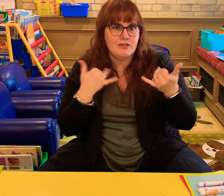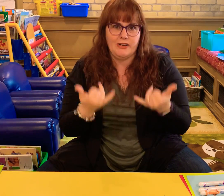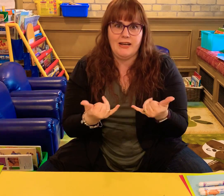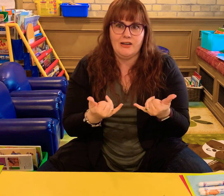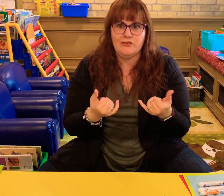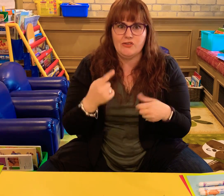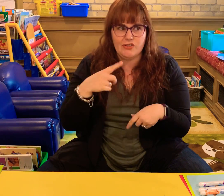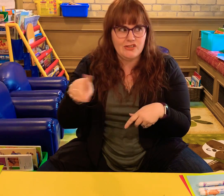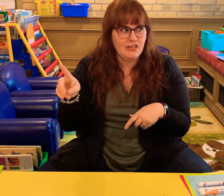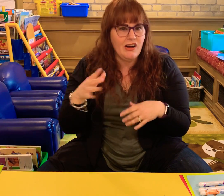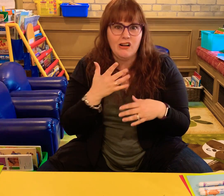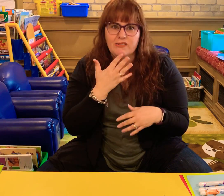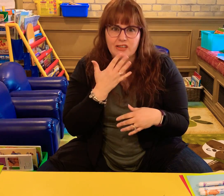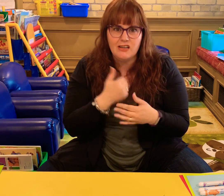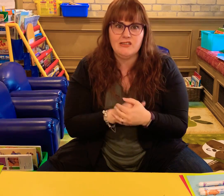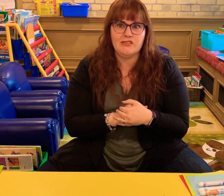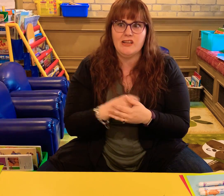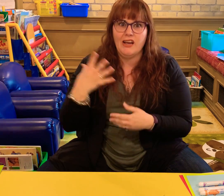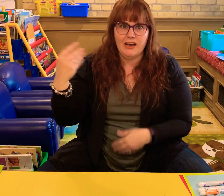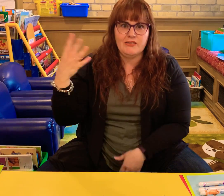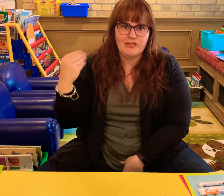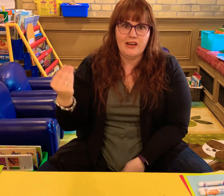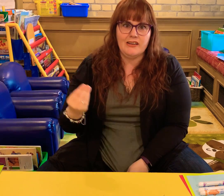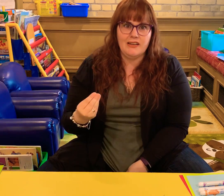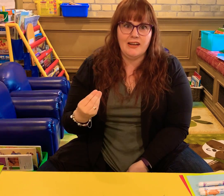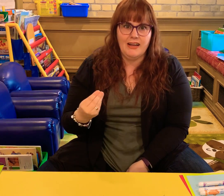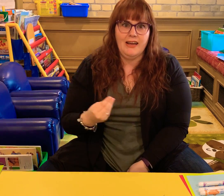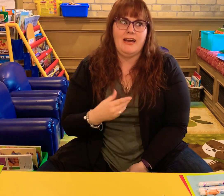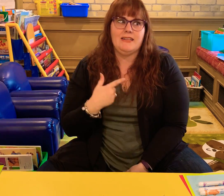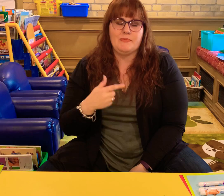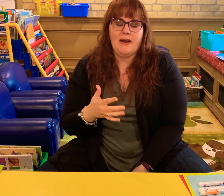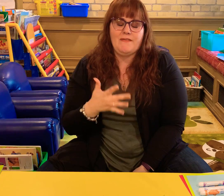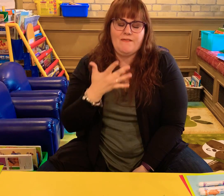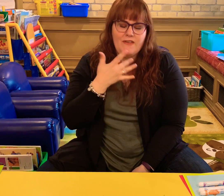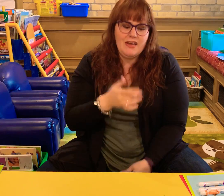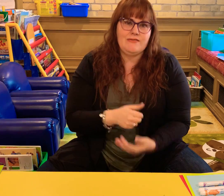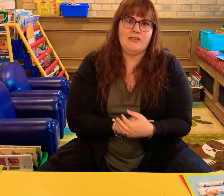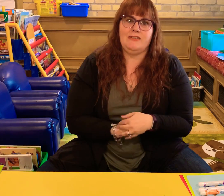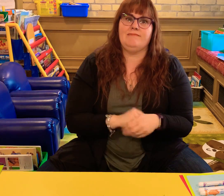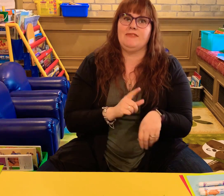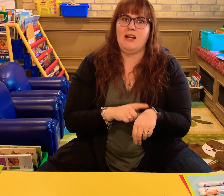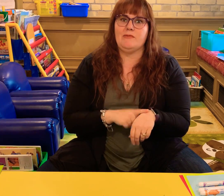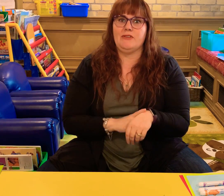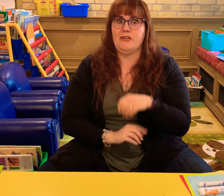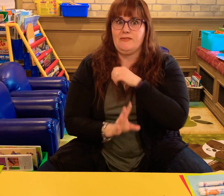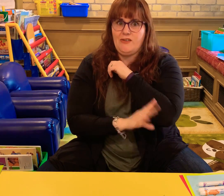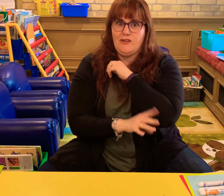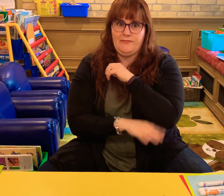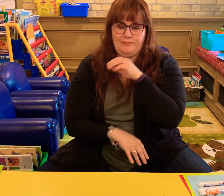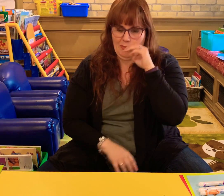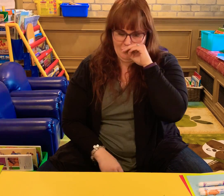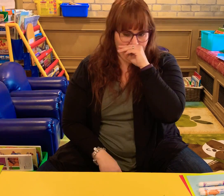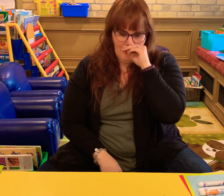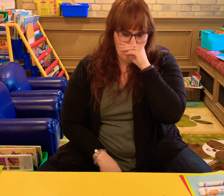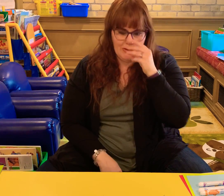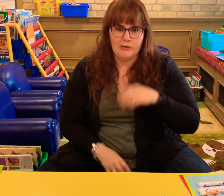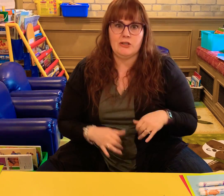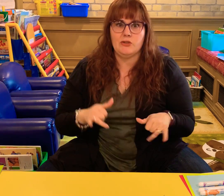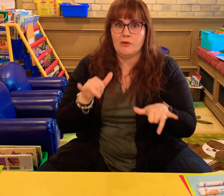right now so you can see all of the colors outside. And it's my favorite time of year, fall. So we're going to do a